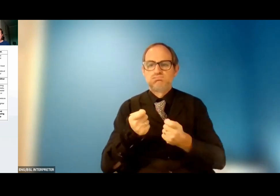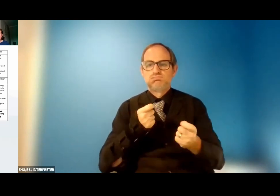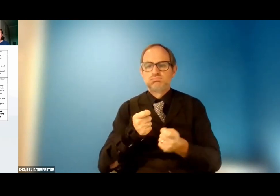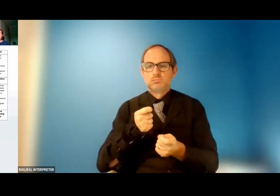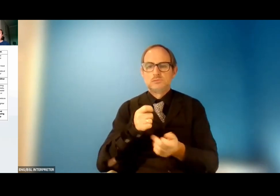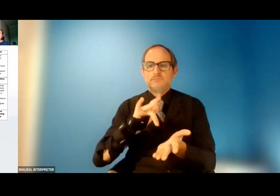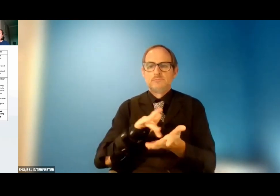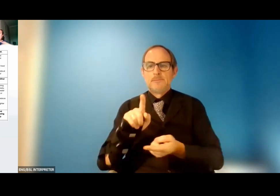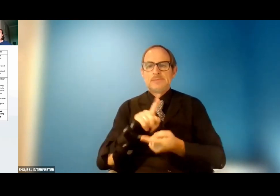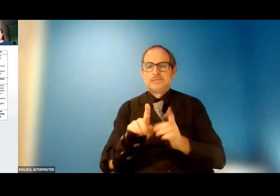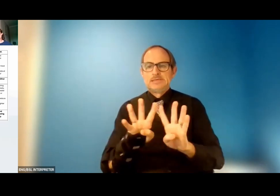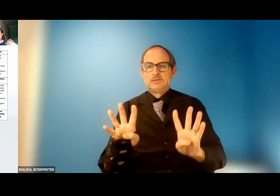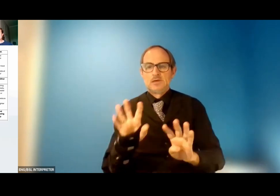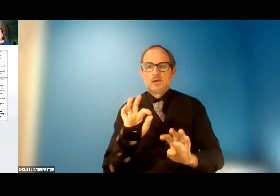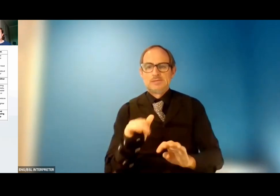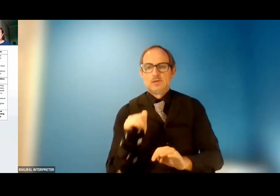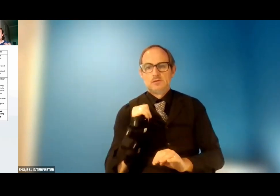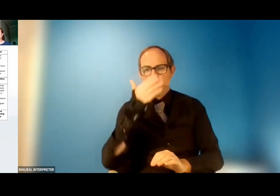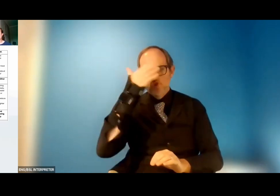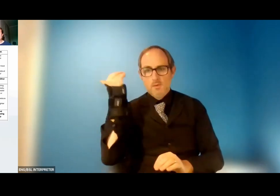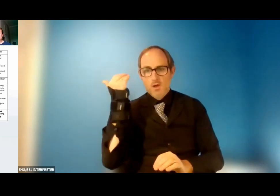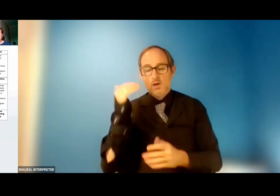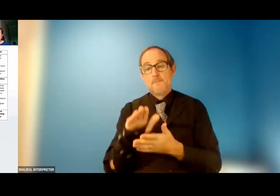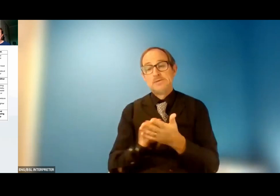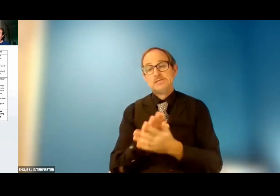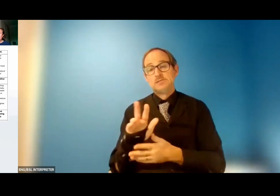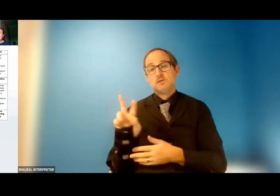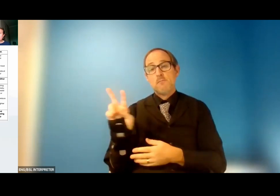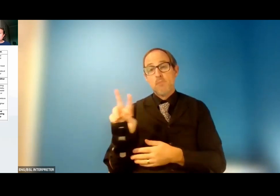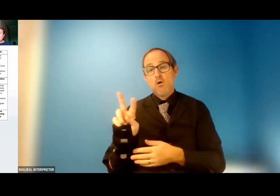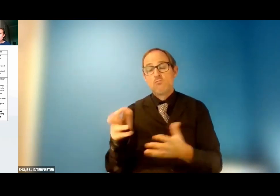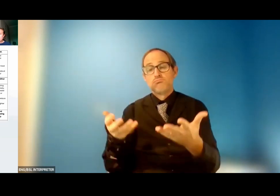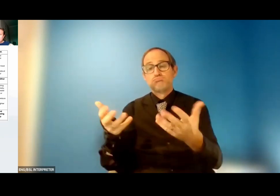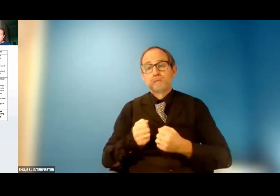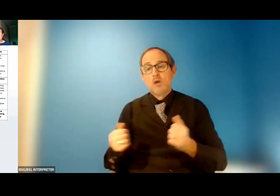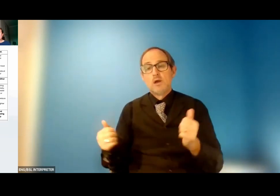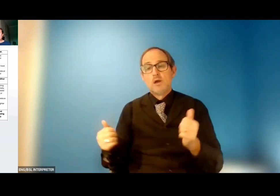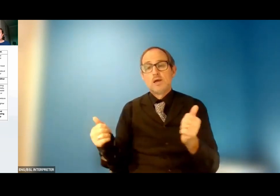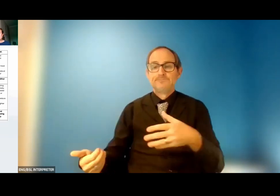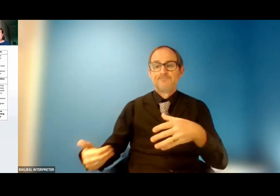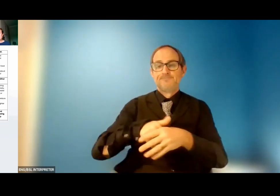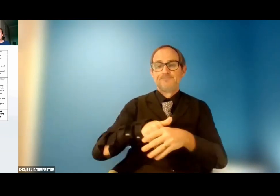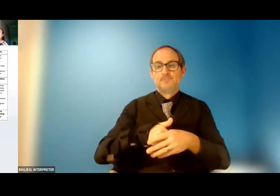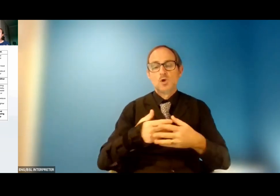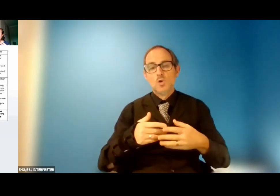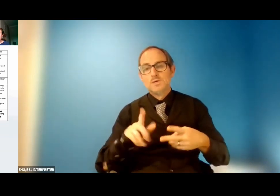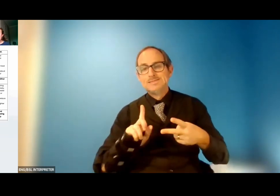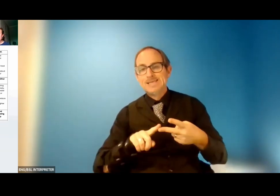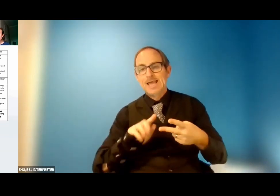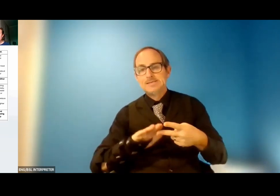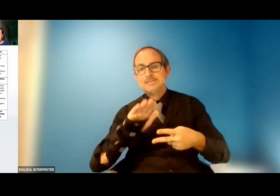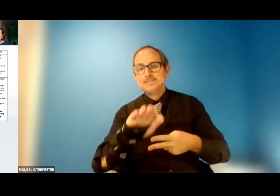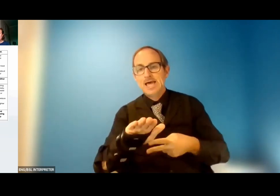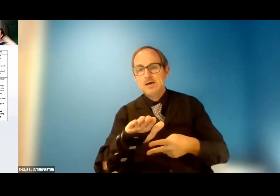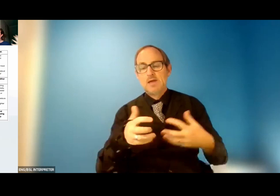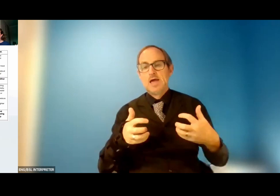this vision. And the next steps and challenges will be around how we operationalize that and measure